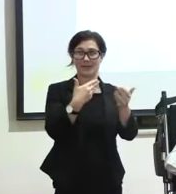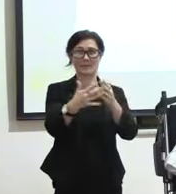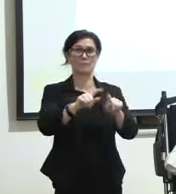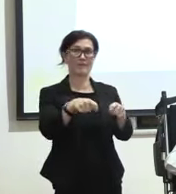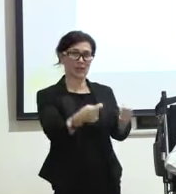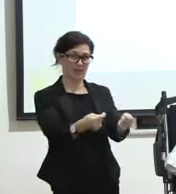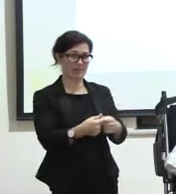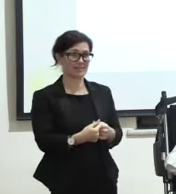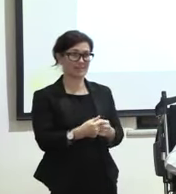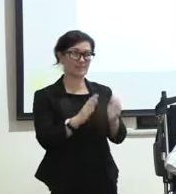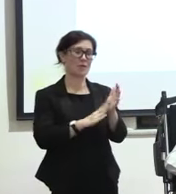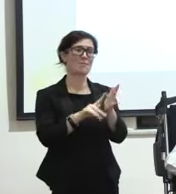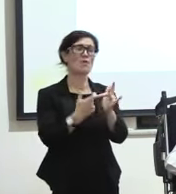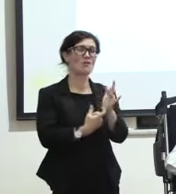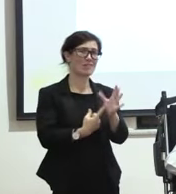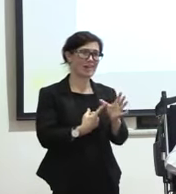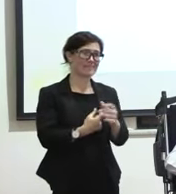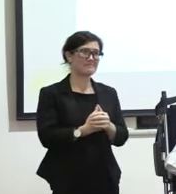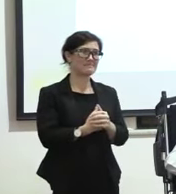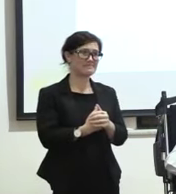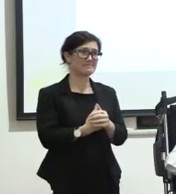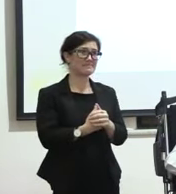Moira are a little bit,